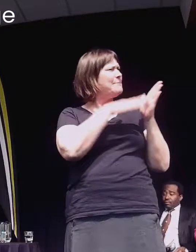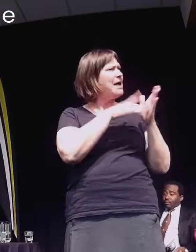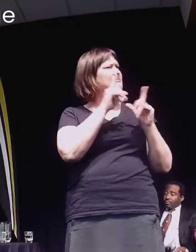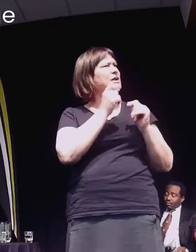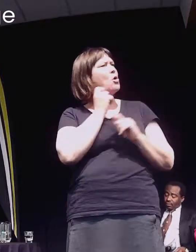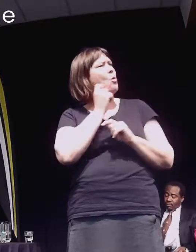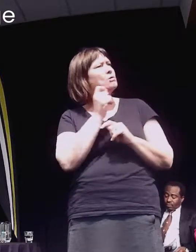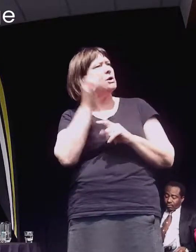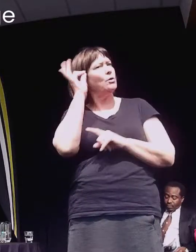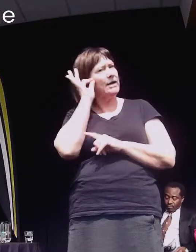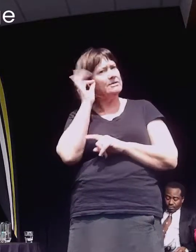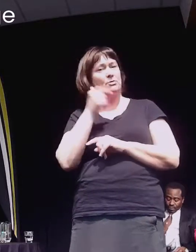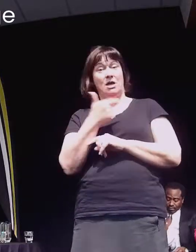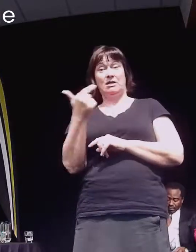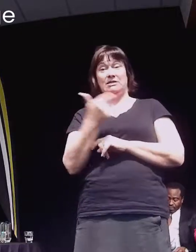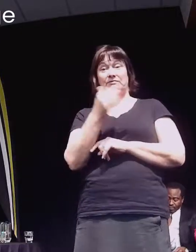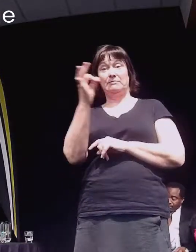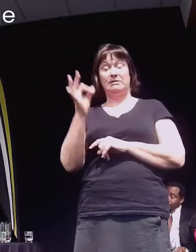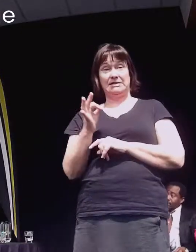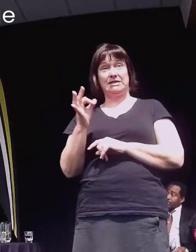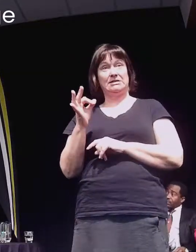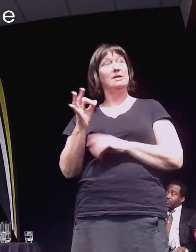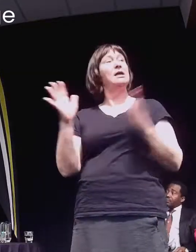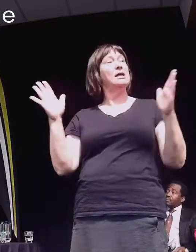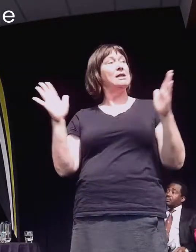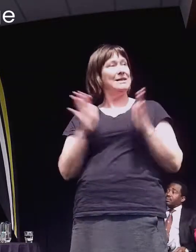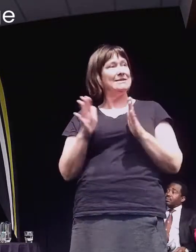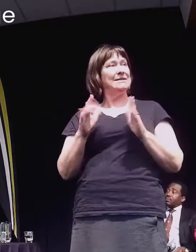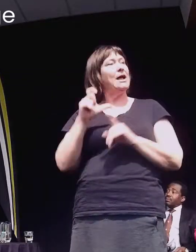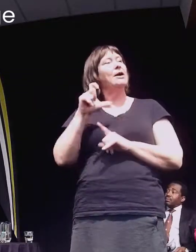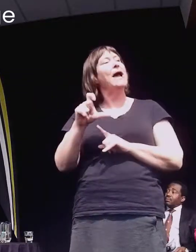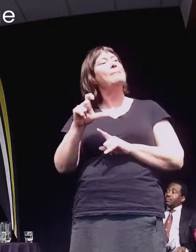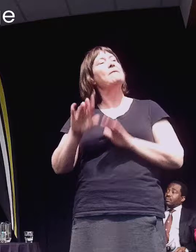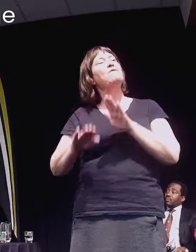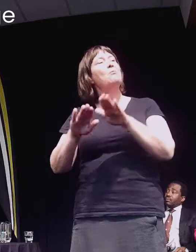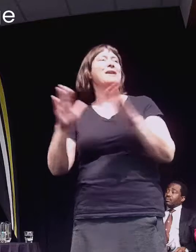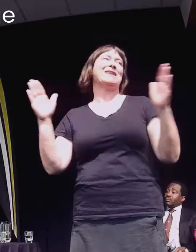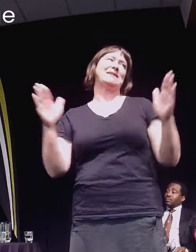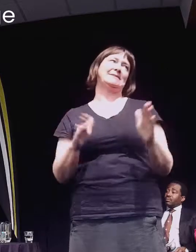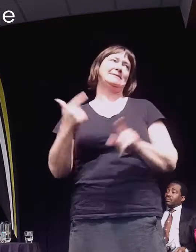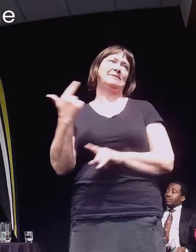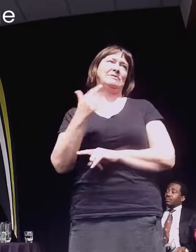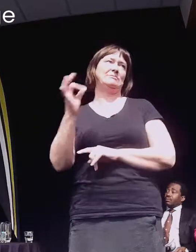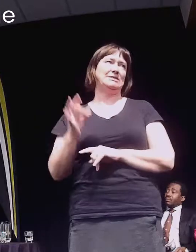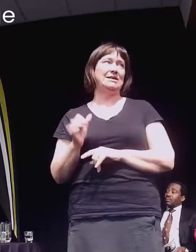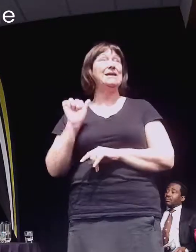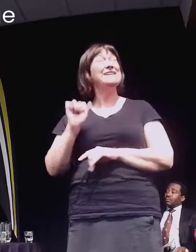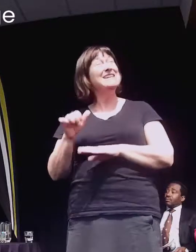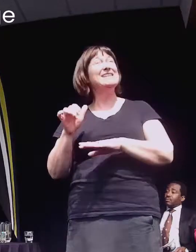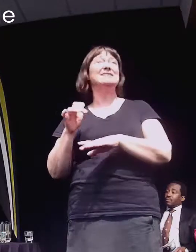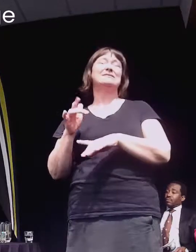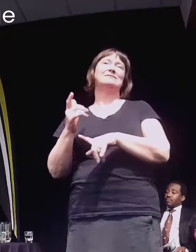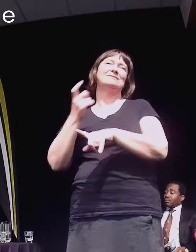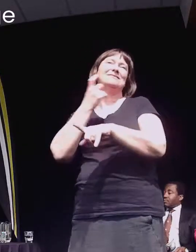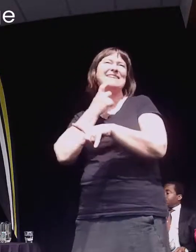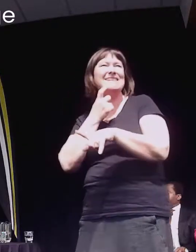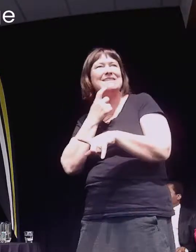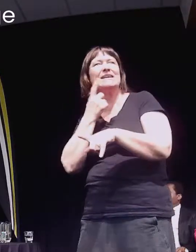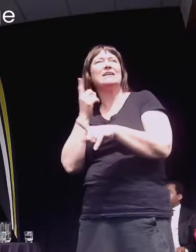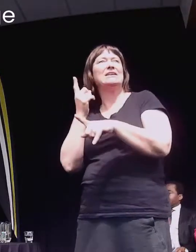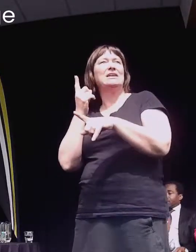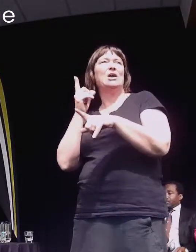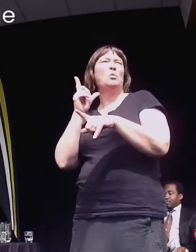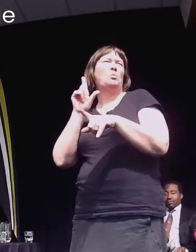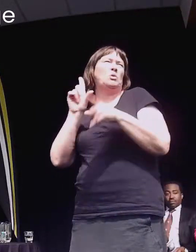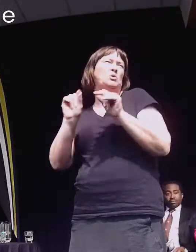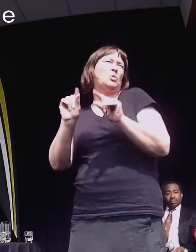council. 17% we've lessened our carbon footprint in our city. Yes, it's low-hanging fruit, and I think Councillor Barrett